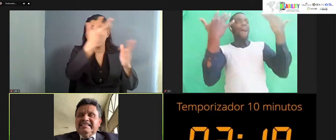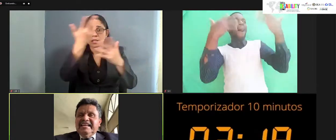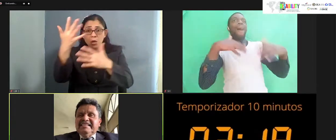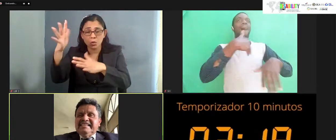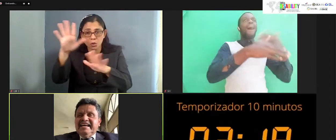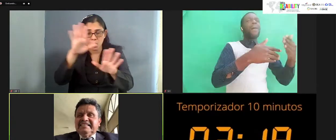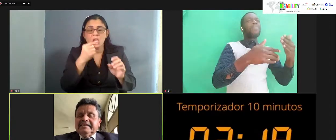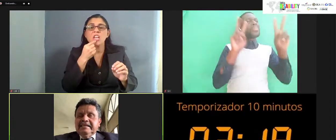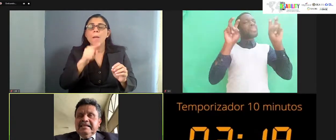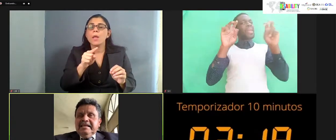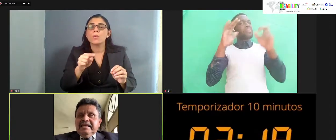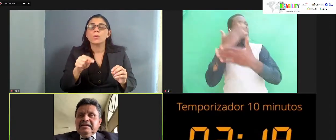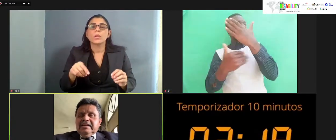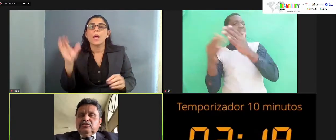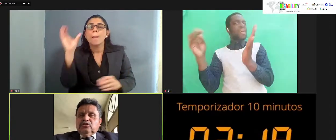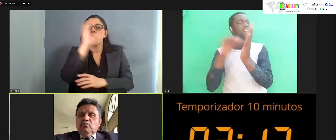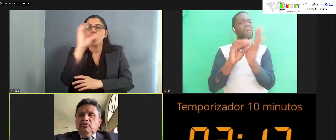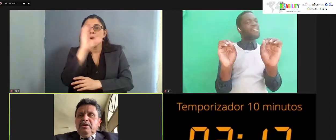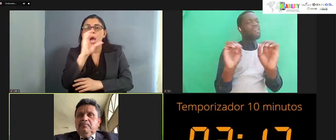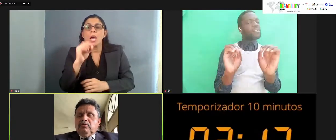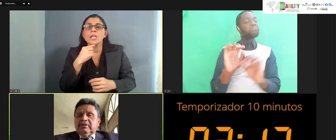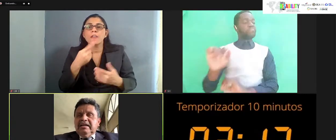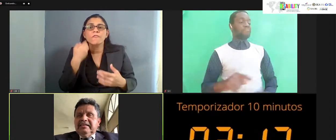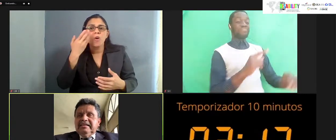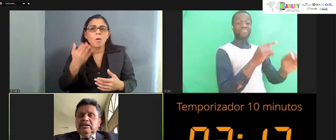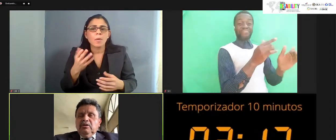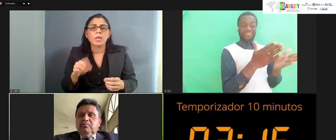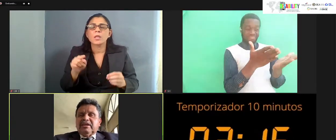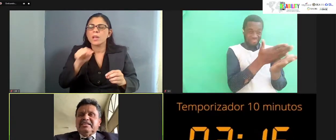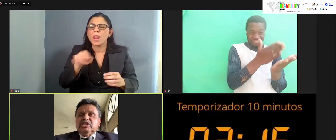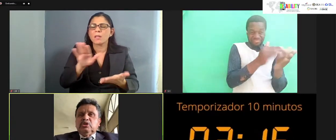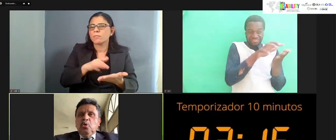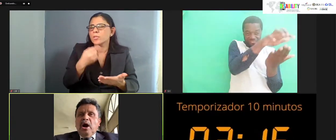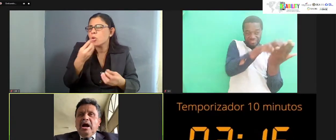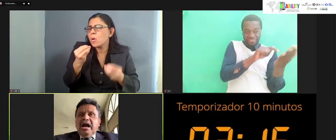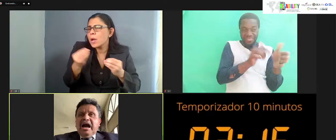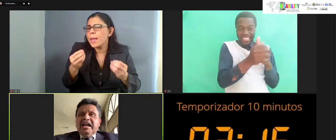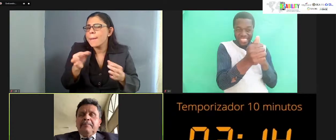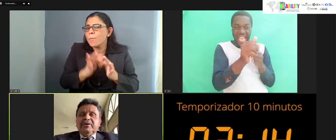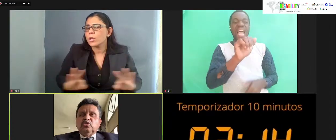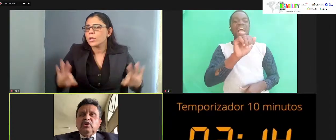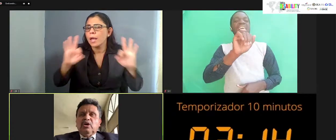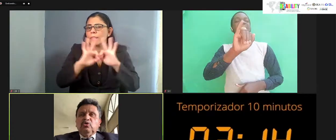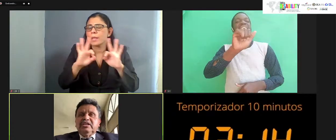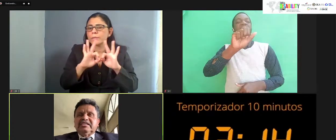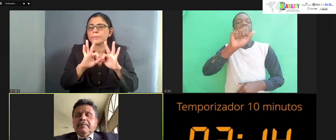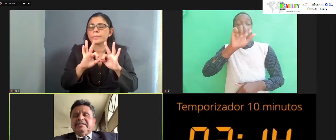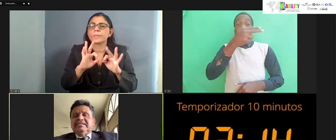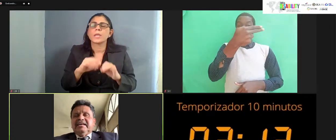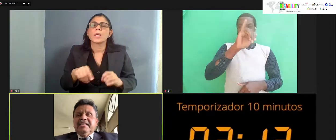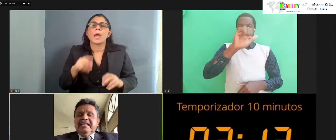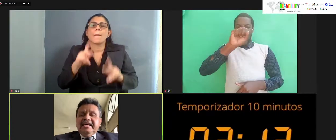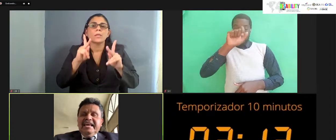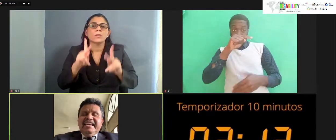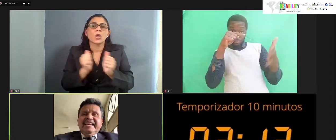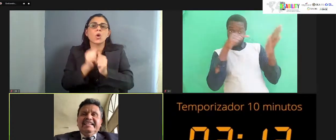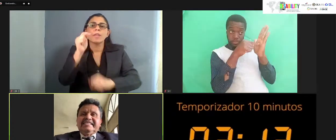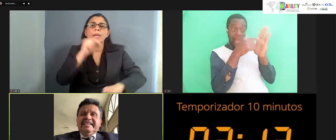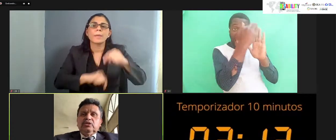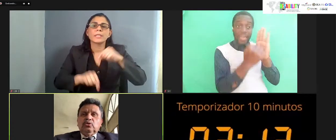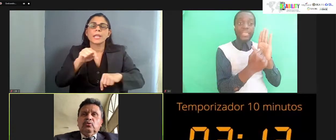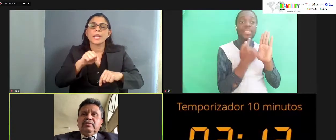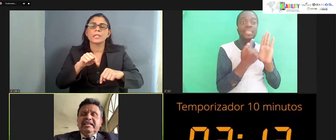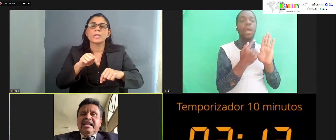risk management in the gas guides they're very important because they place